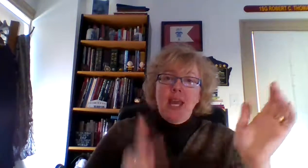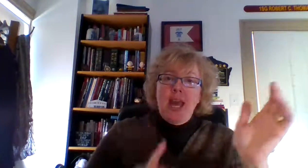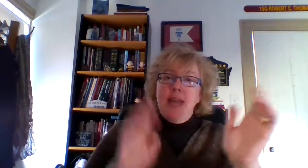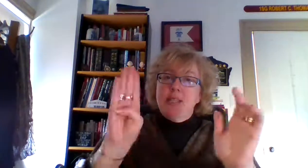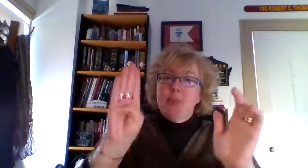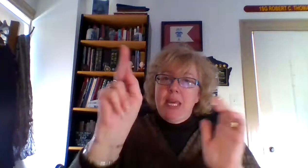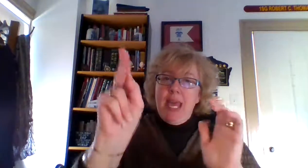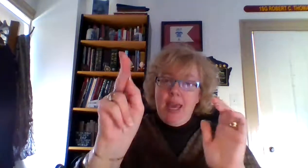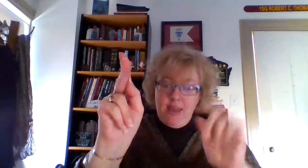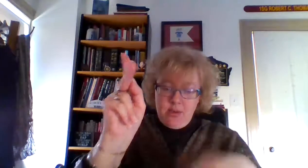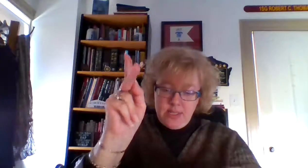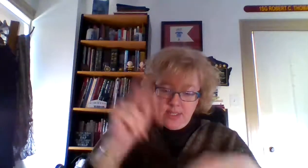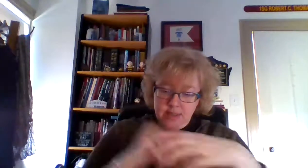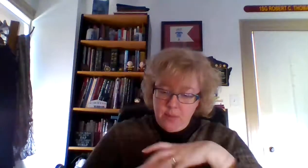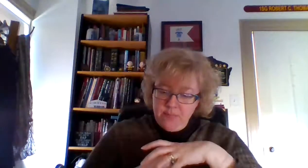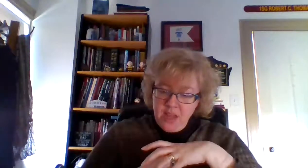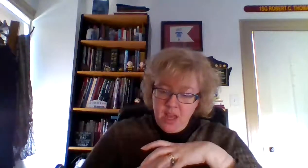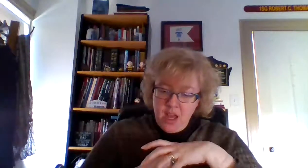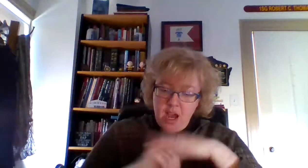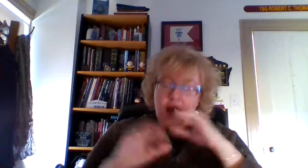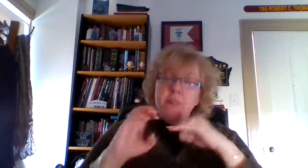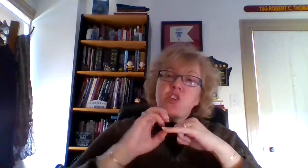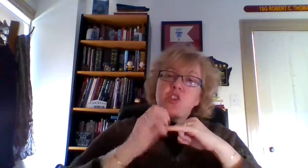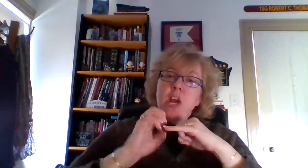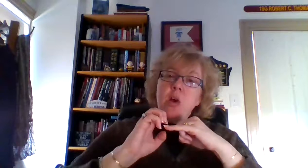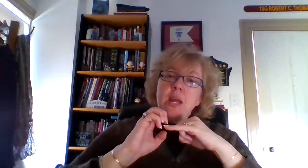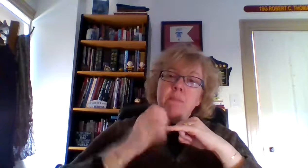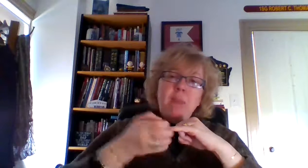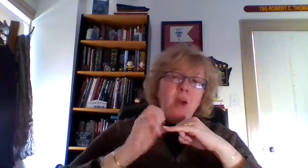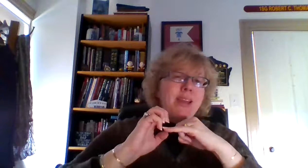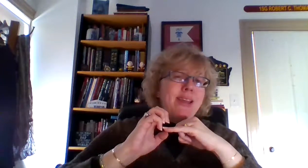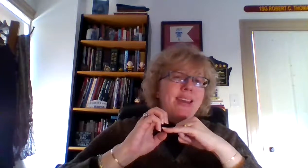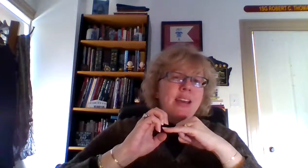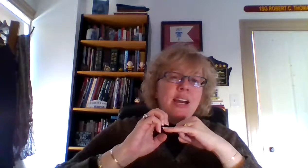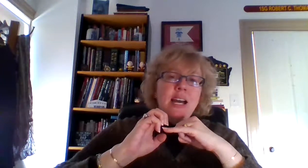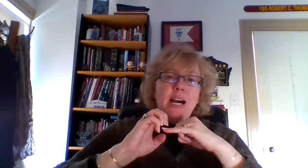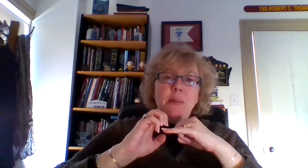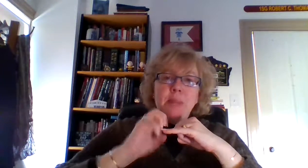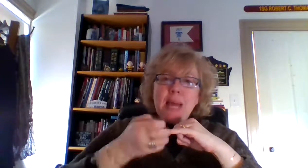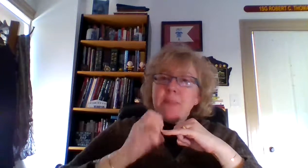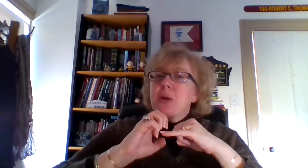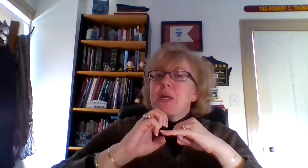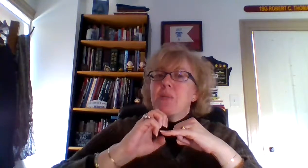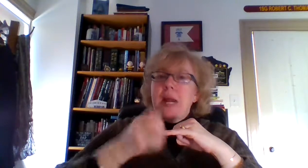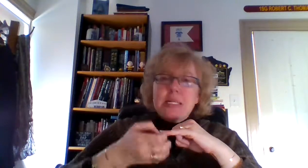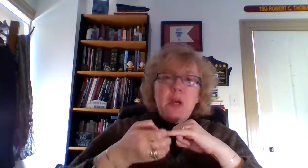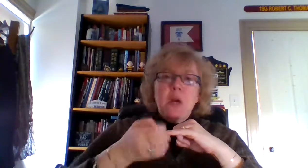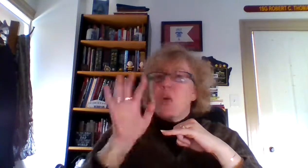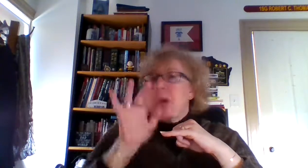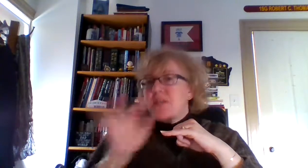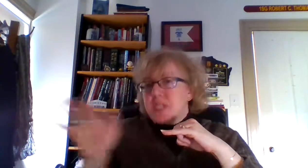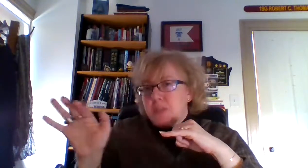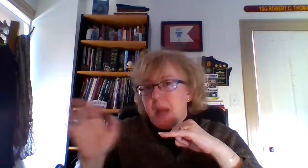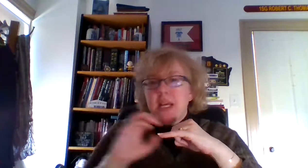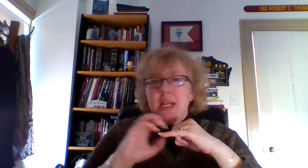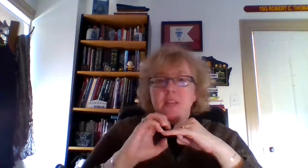and it's BK. You can see it there. Cherry, berry, blackberry, raspberry, you'd have to spell it. This